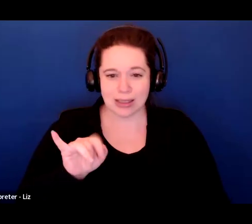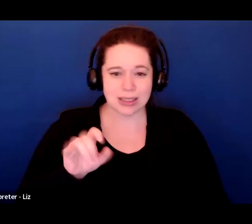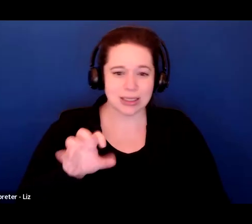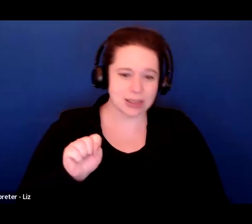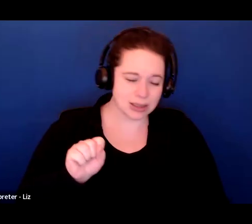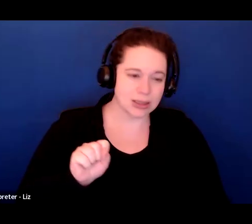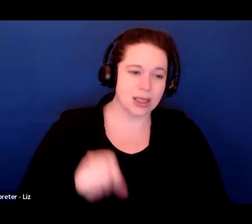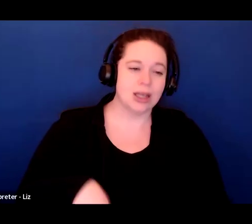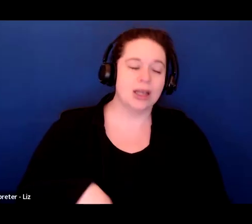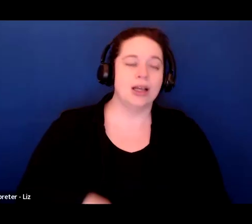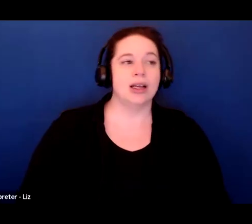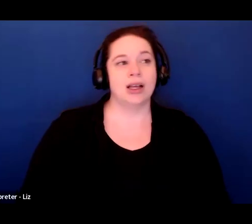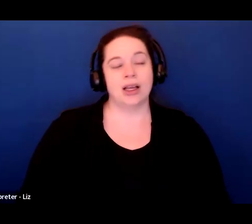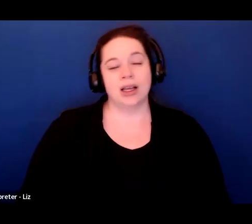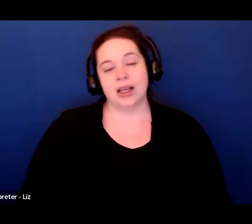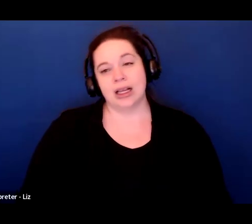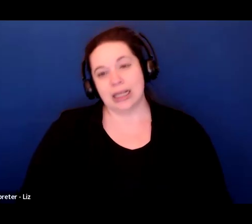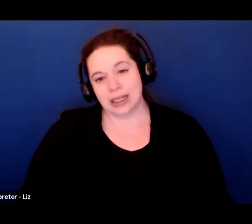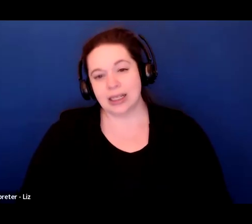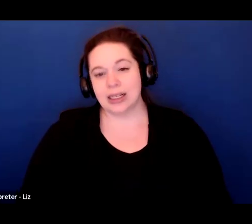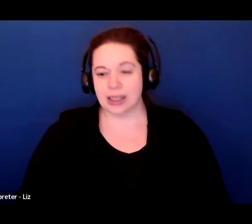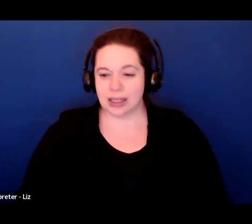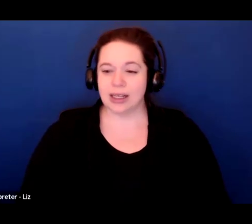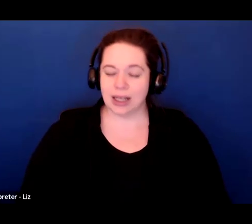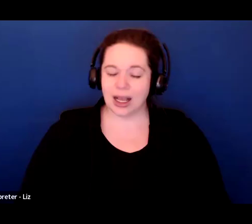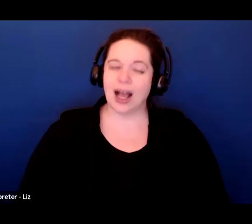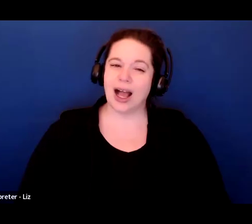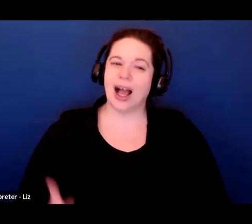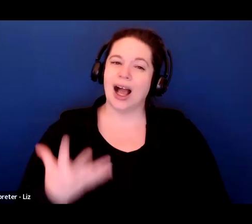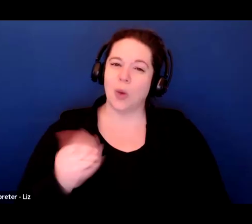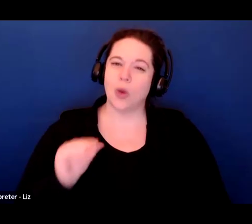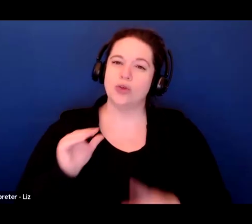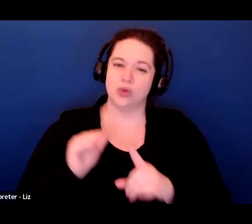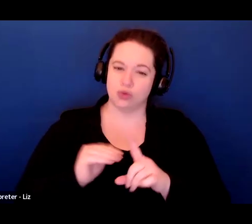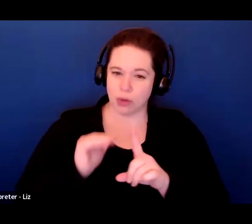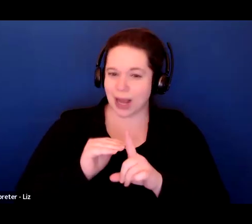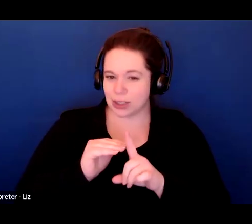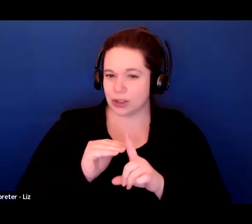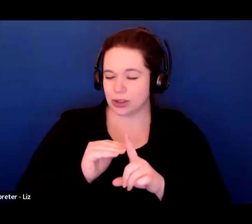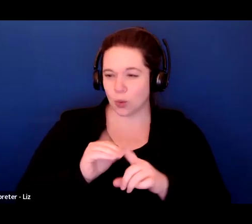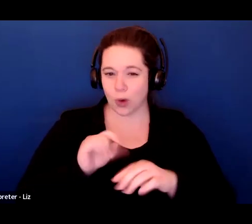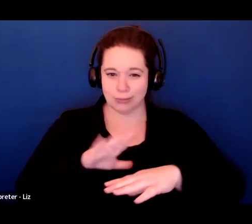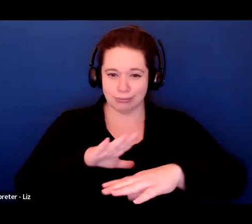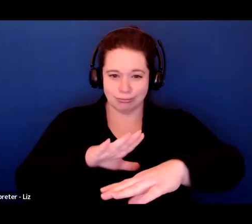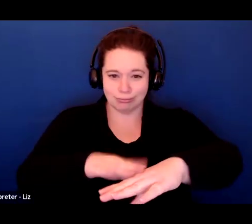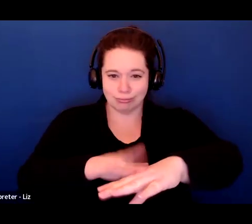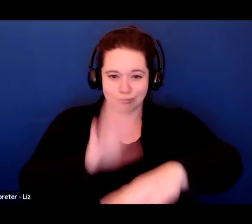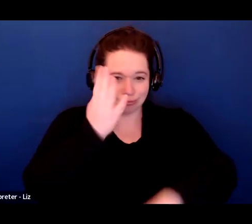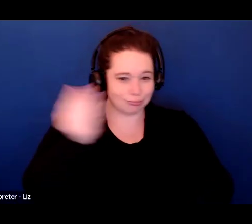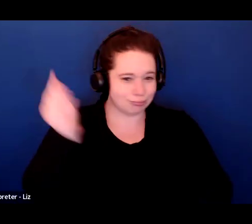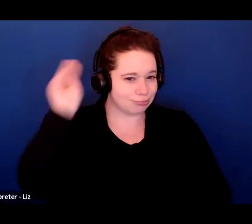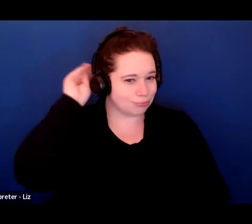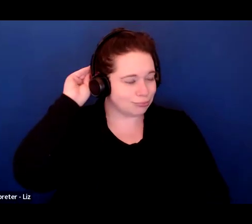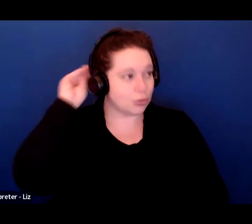and what I will remind you of or put out a little warning in your head is you think you got it